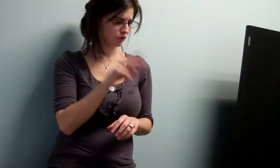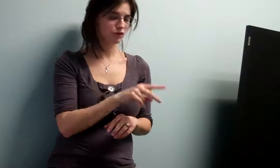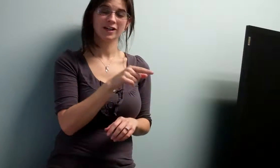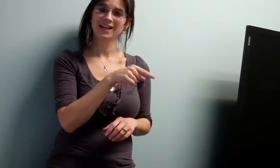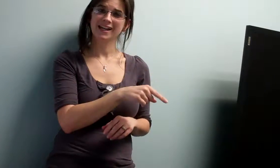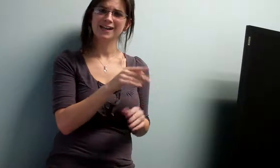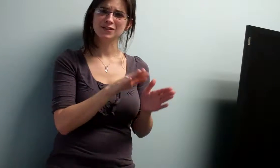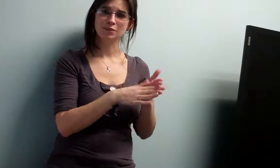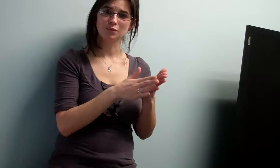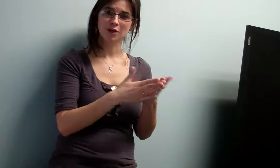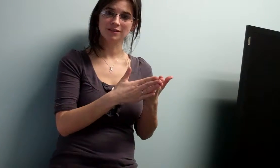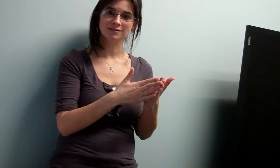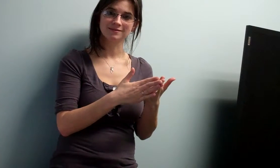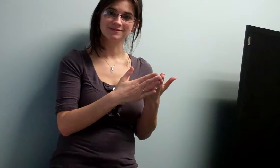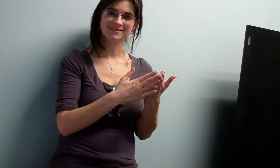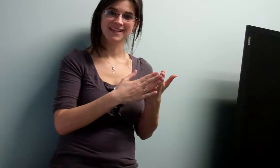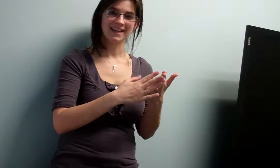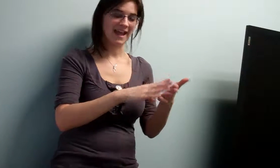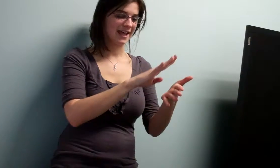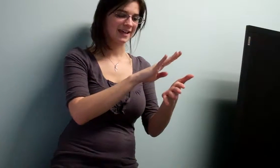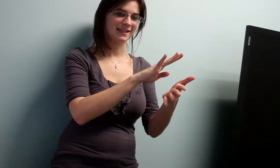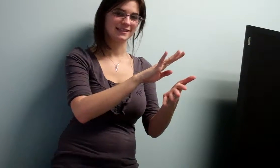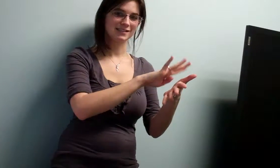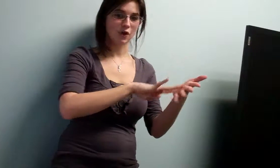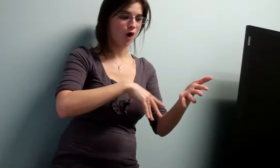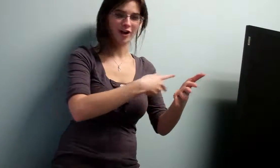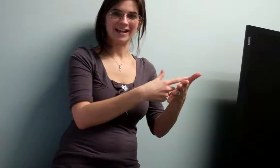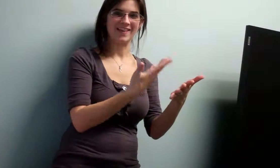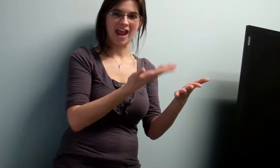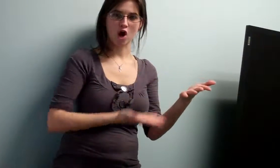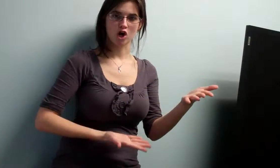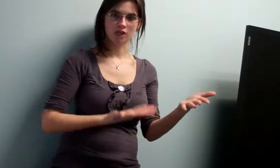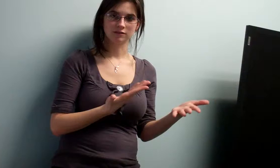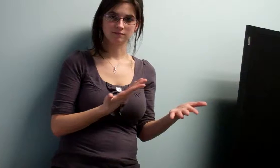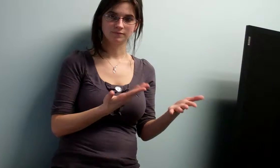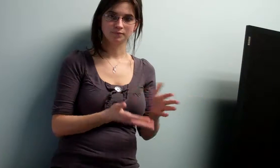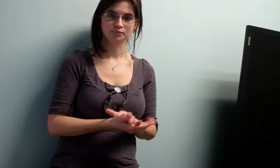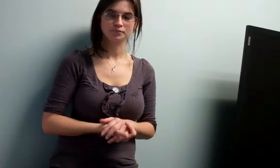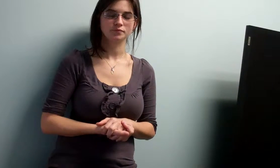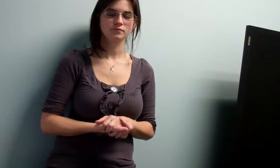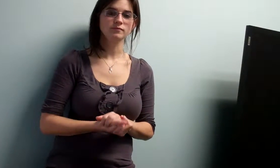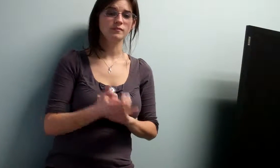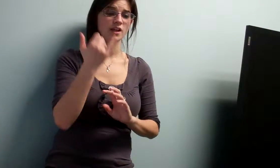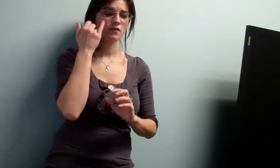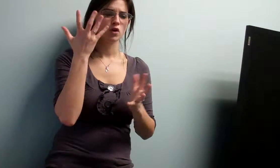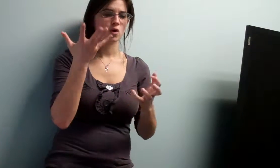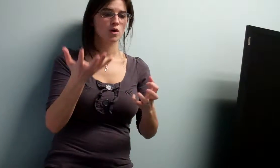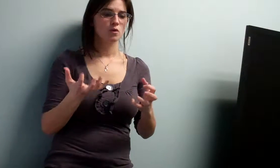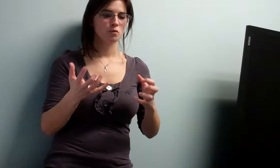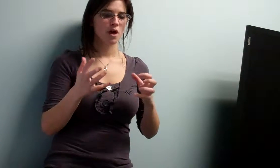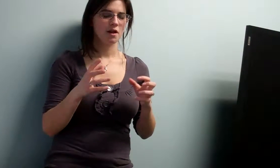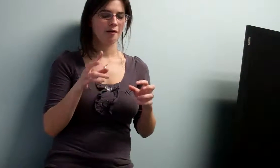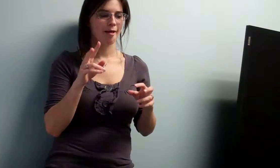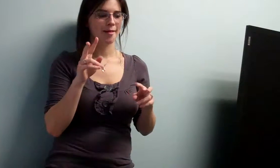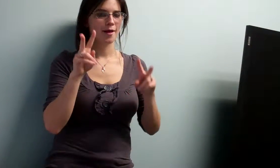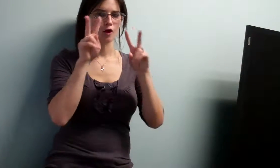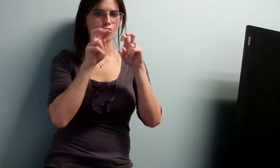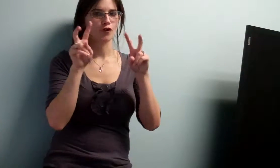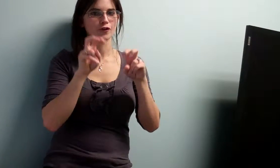for the program. If you want to look at what we do in terms of African American